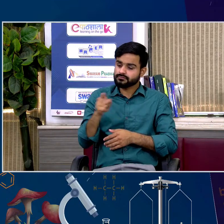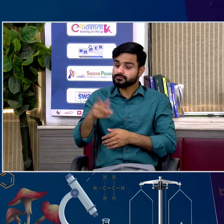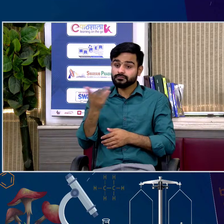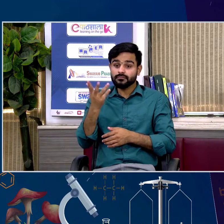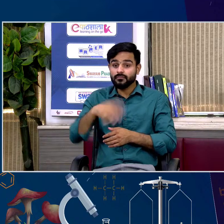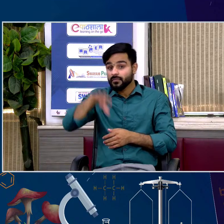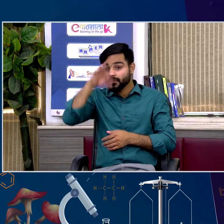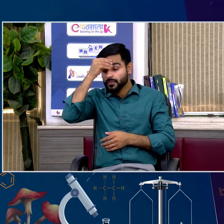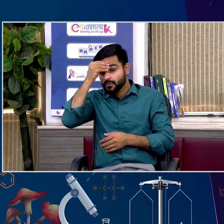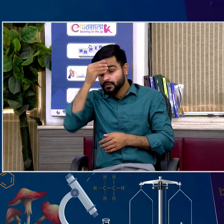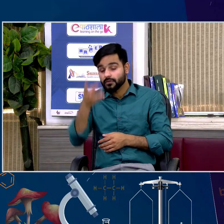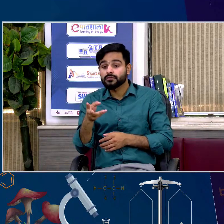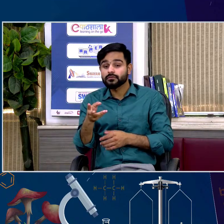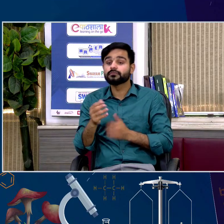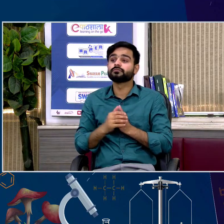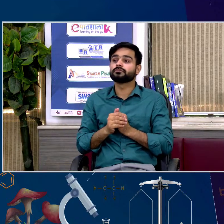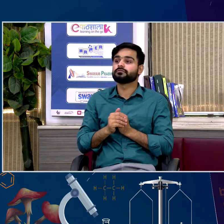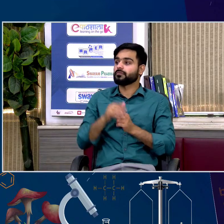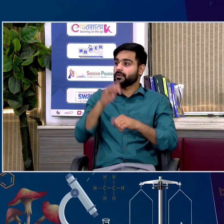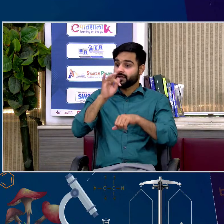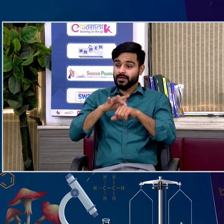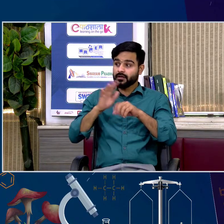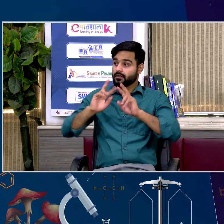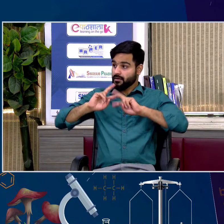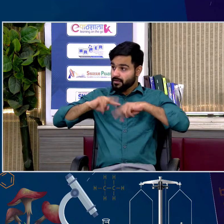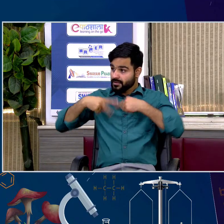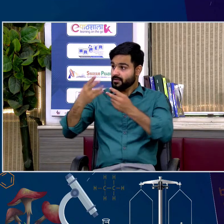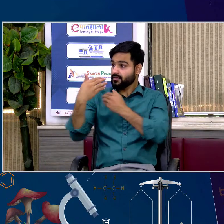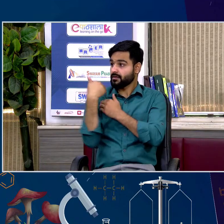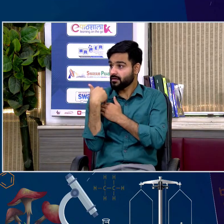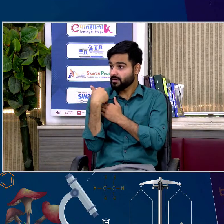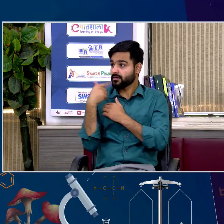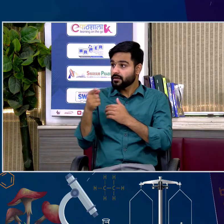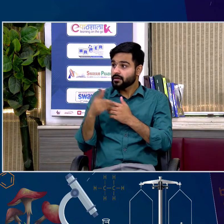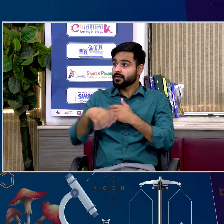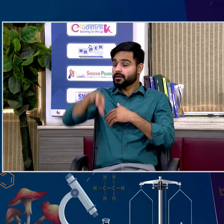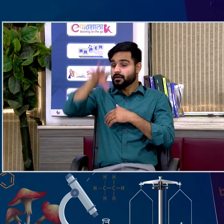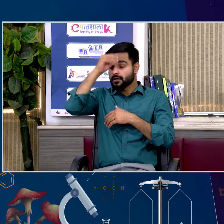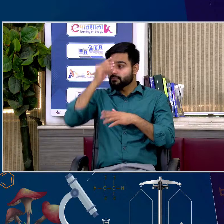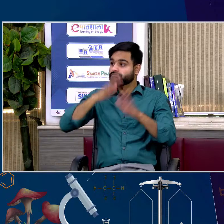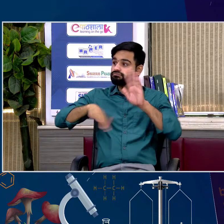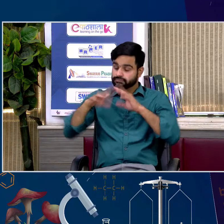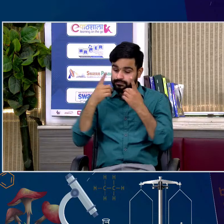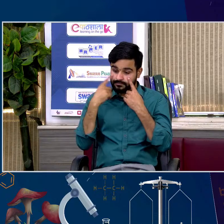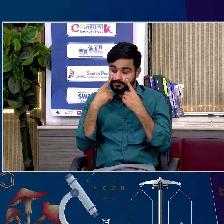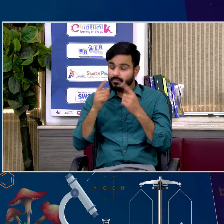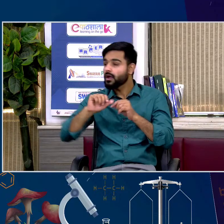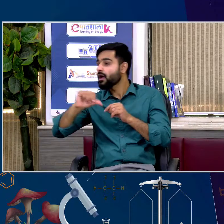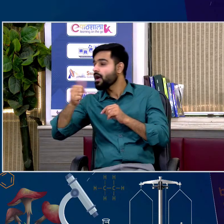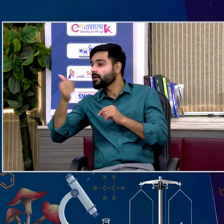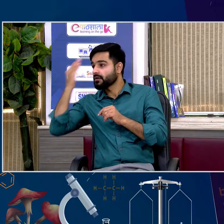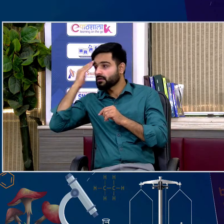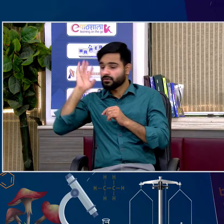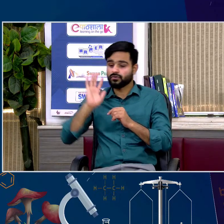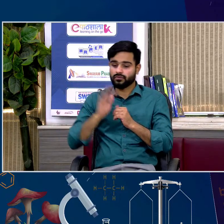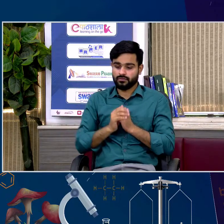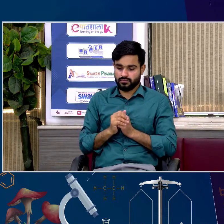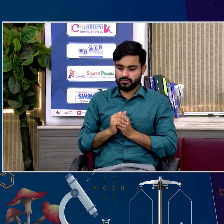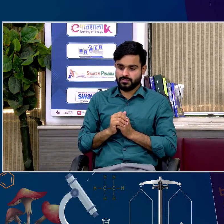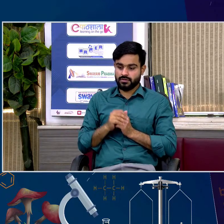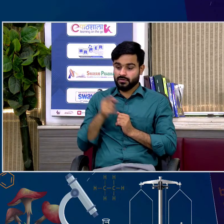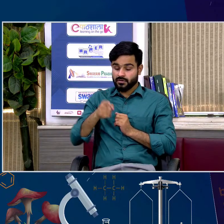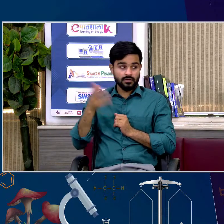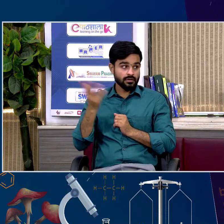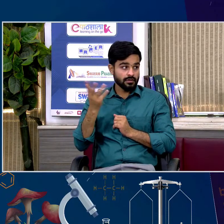learns the sense of responsibility. He learns to get sensitized about others' needs. So this